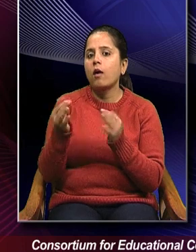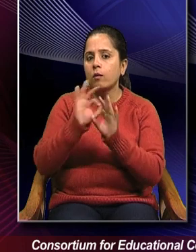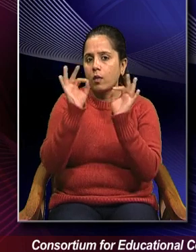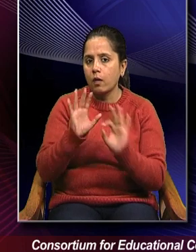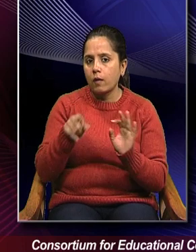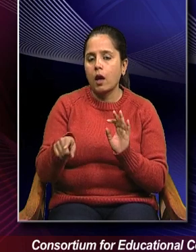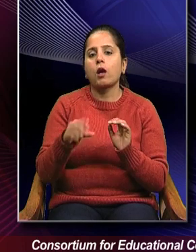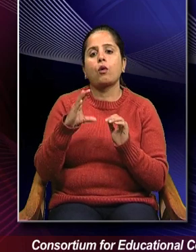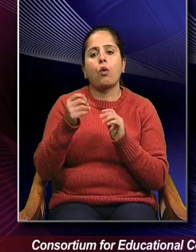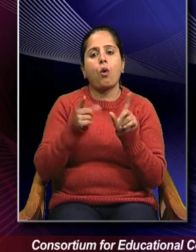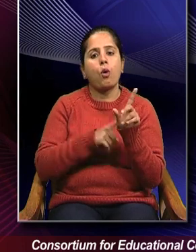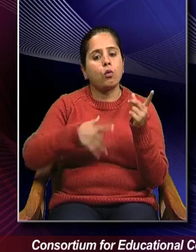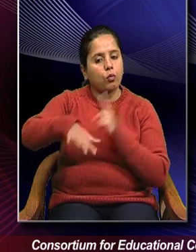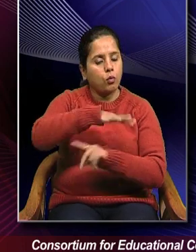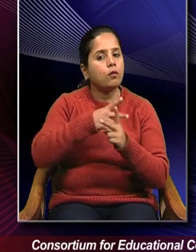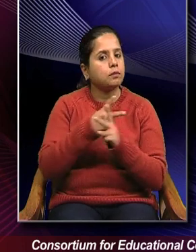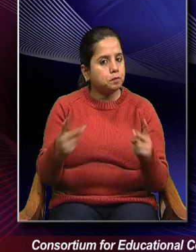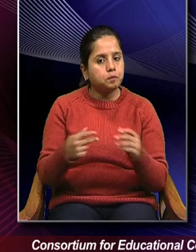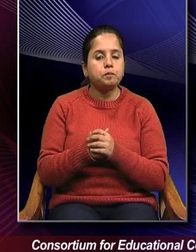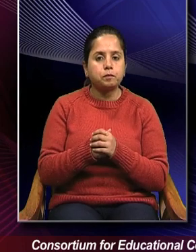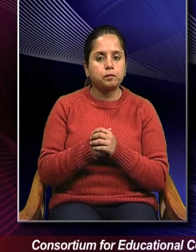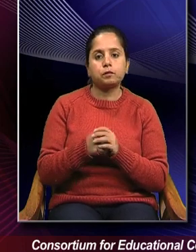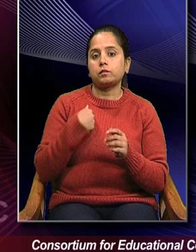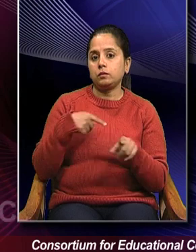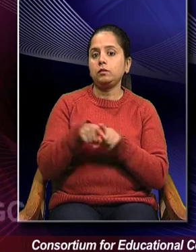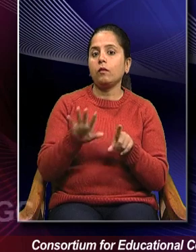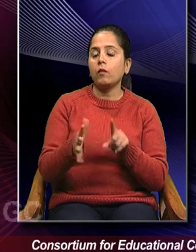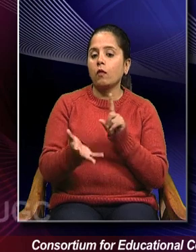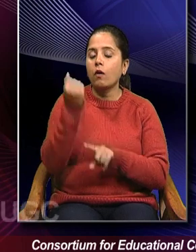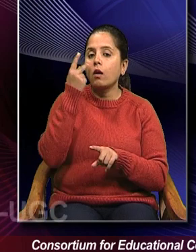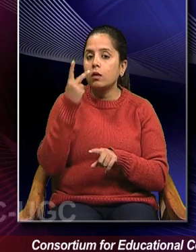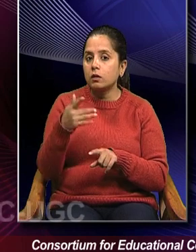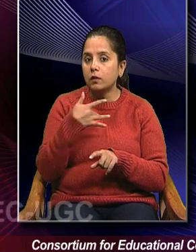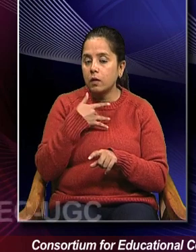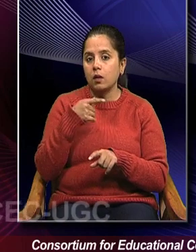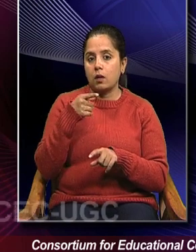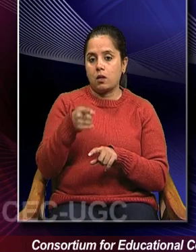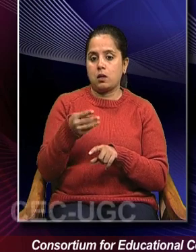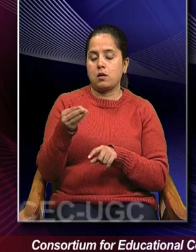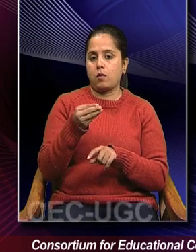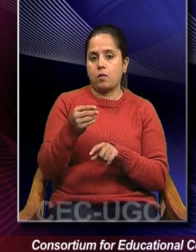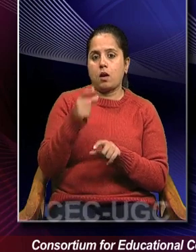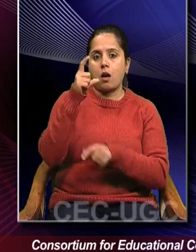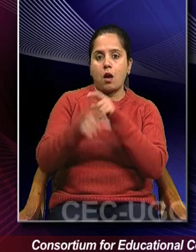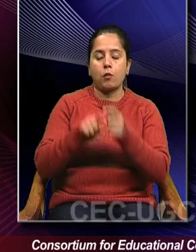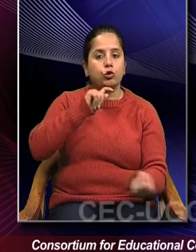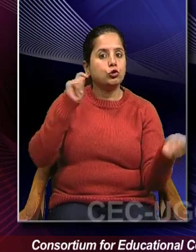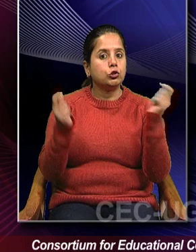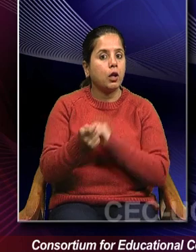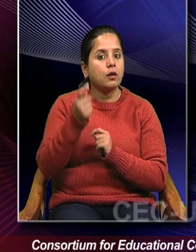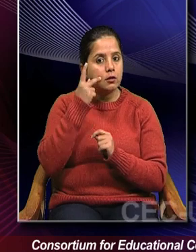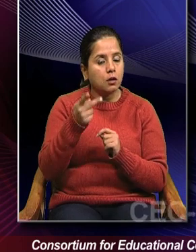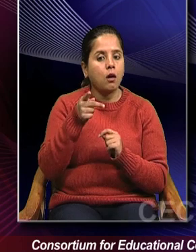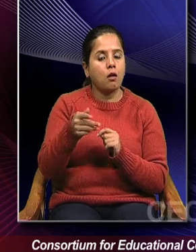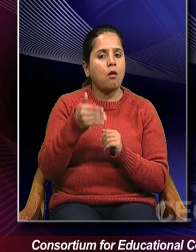these colonies. And we also find that when due to the industrial revolution, when it